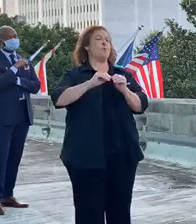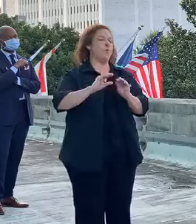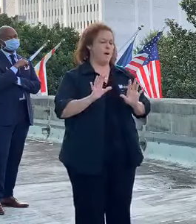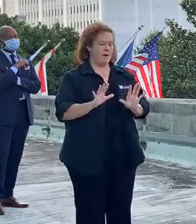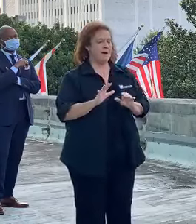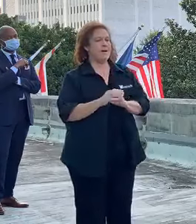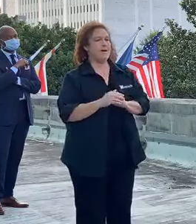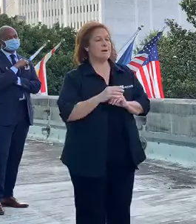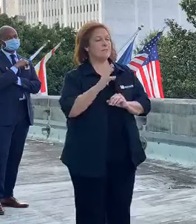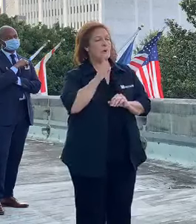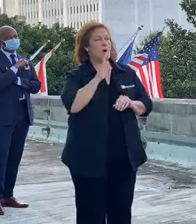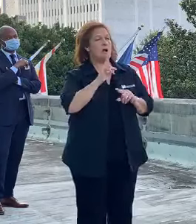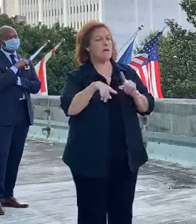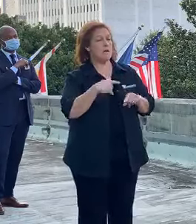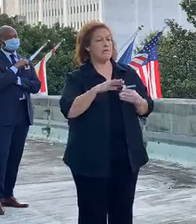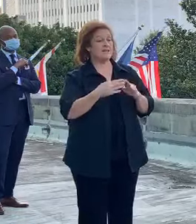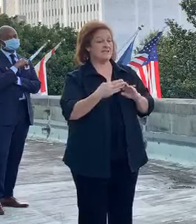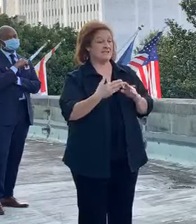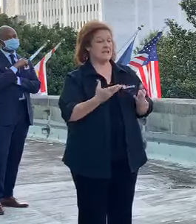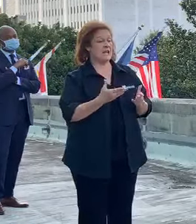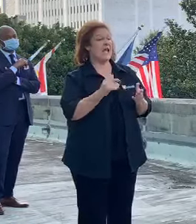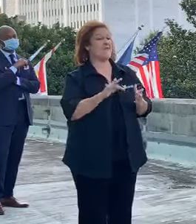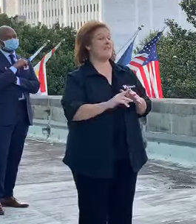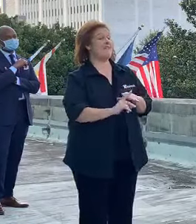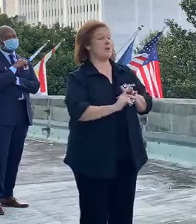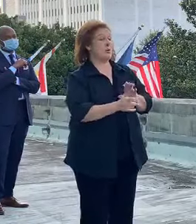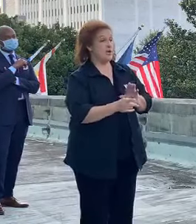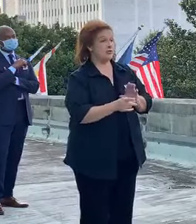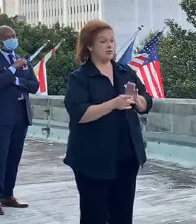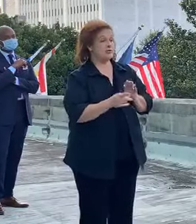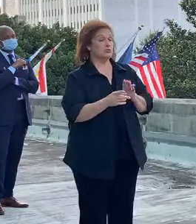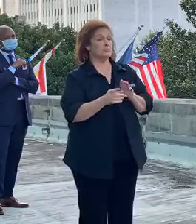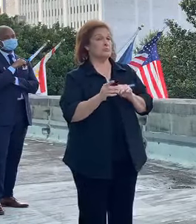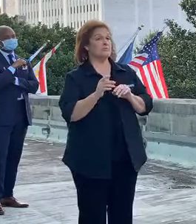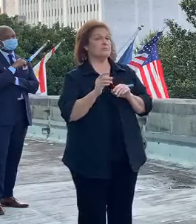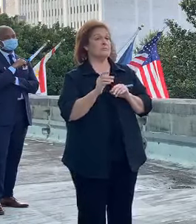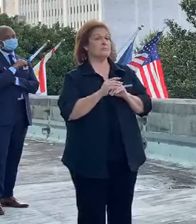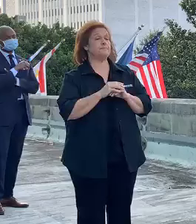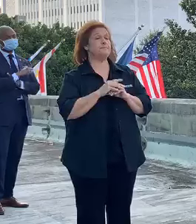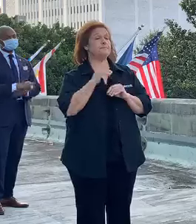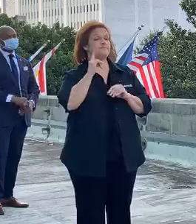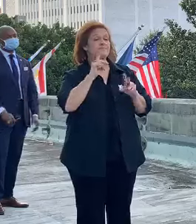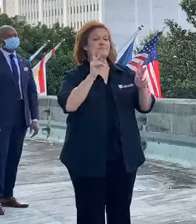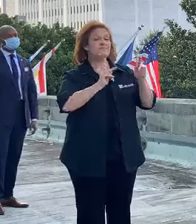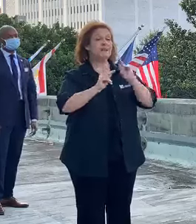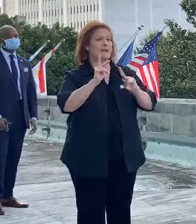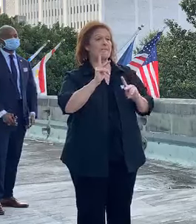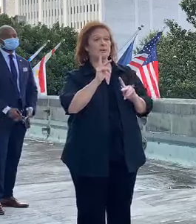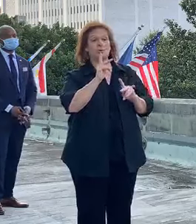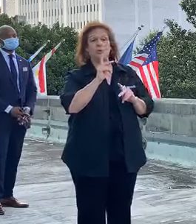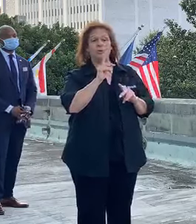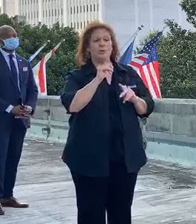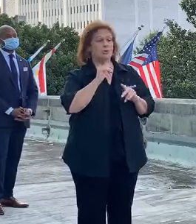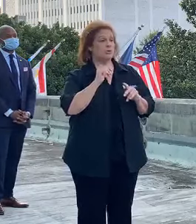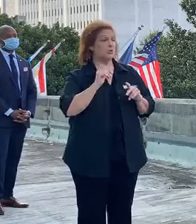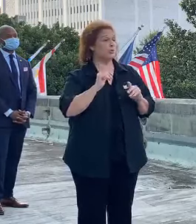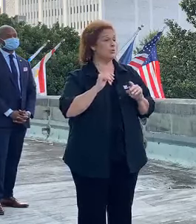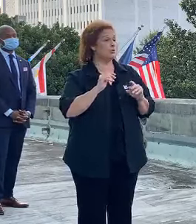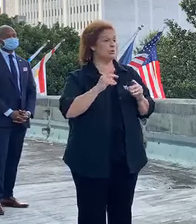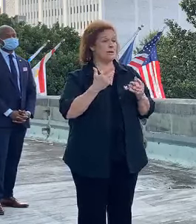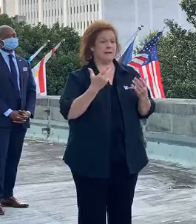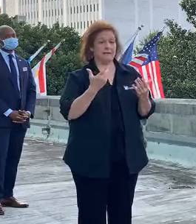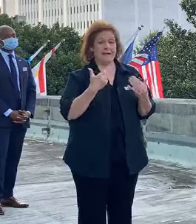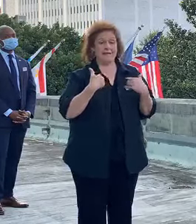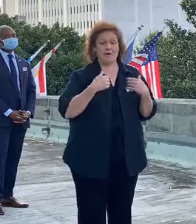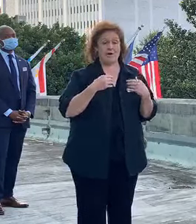I'm talking specifically about the city-assisted evacuation, okay? So this is the for people who absolutely do not have any other way of getting out of